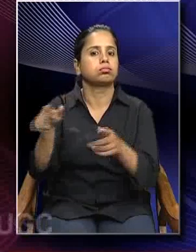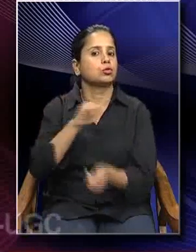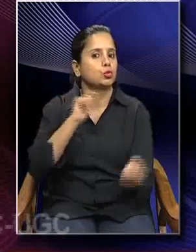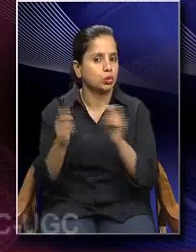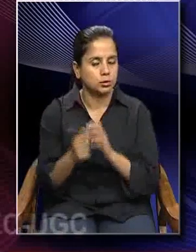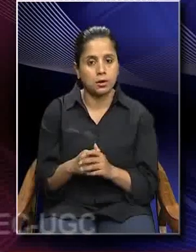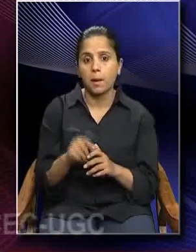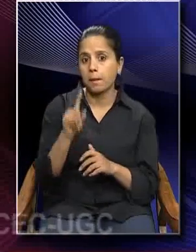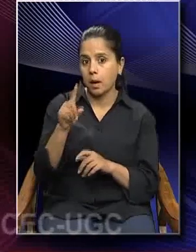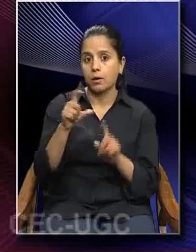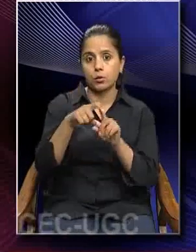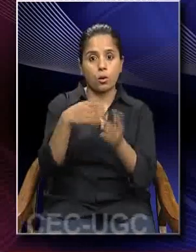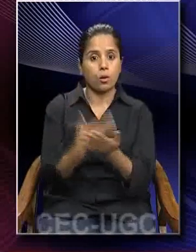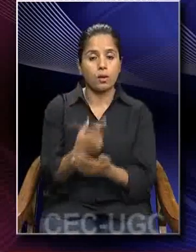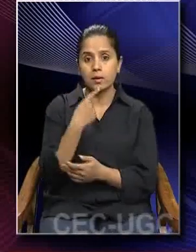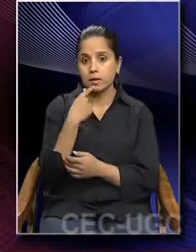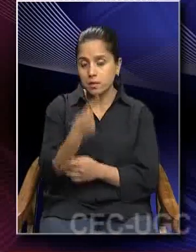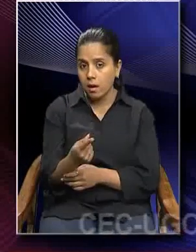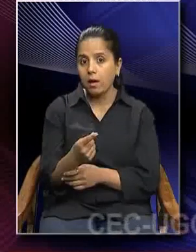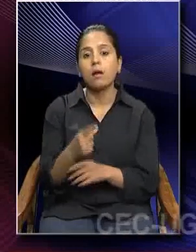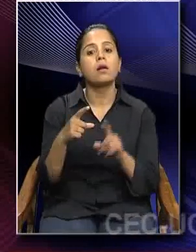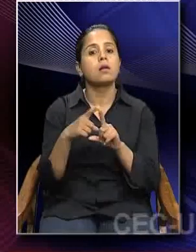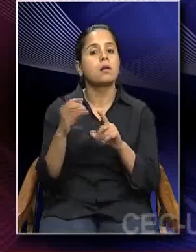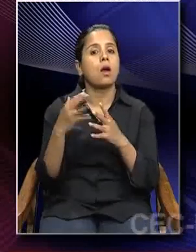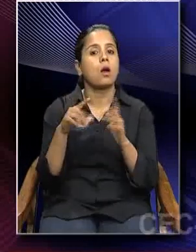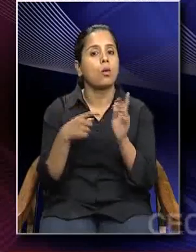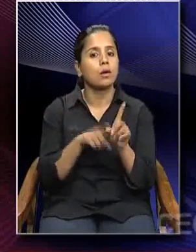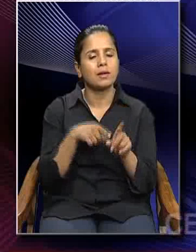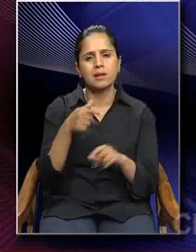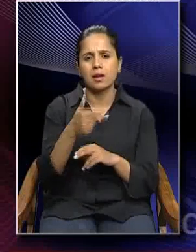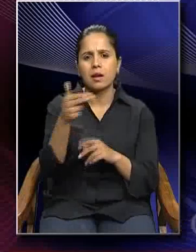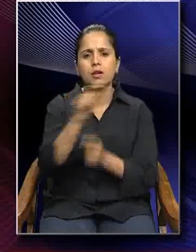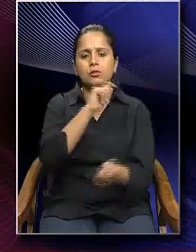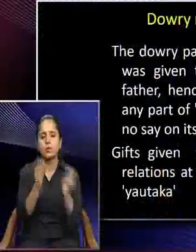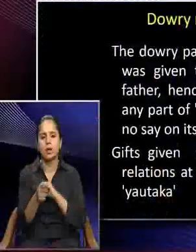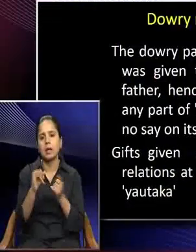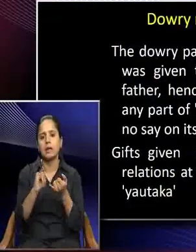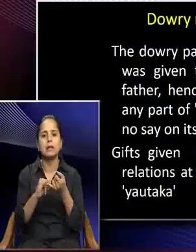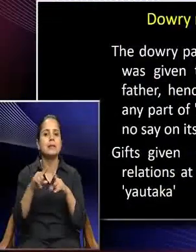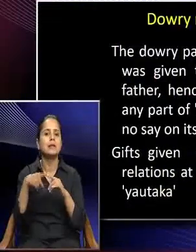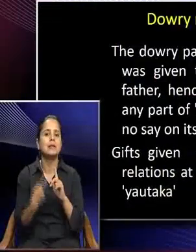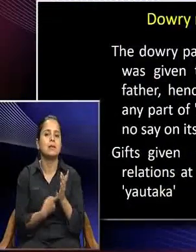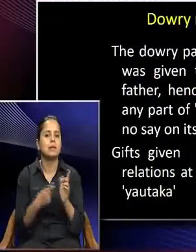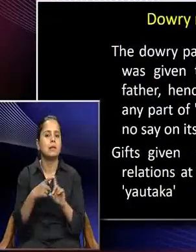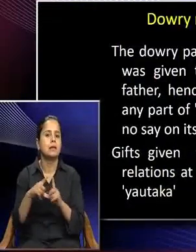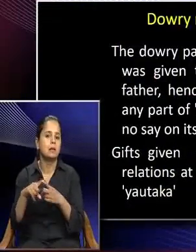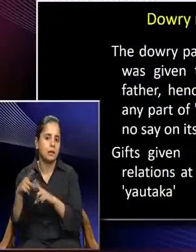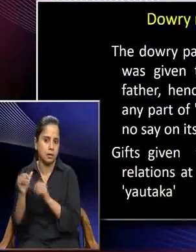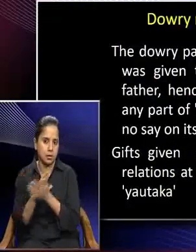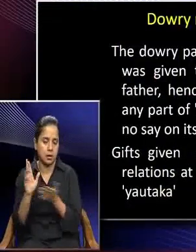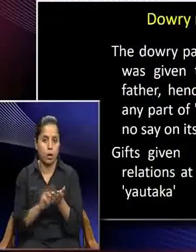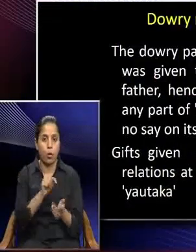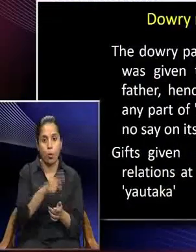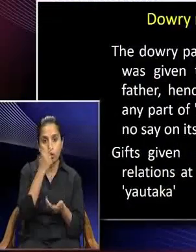However, dowry could not be considered as Istridhan. The dowry that was paid by the bride's